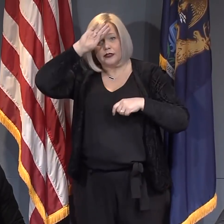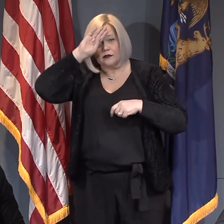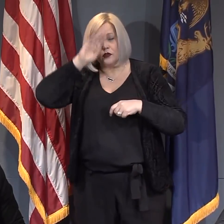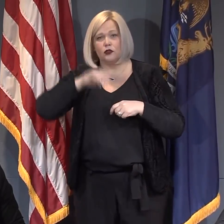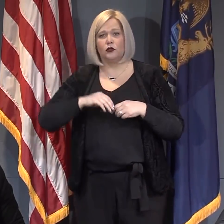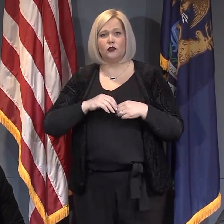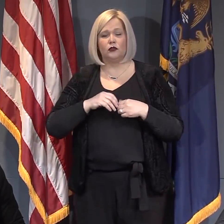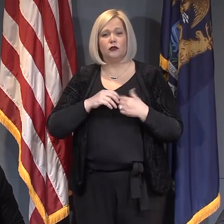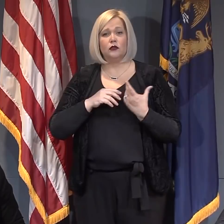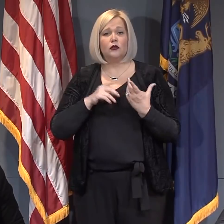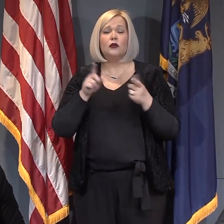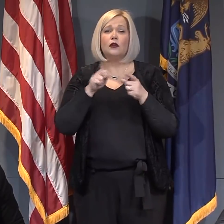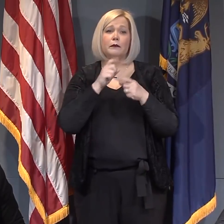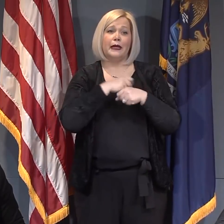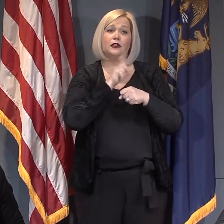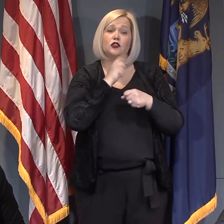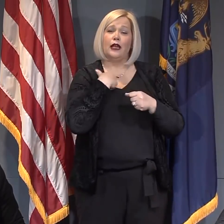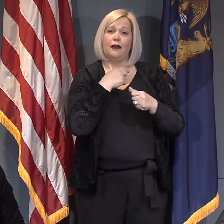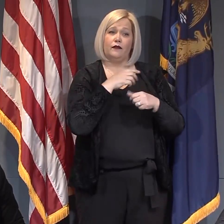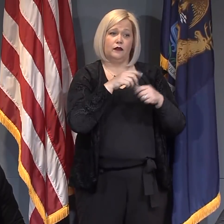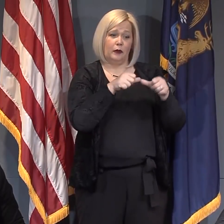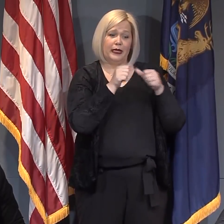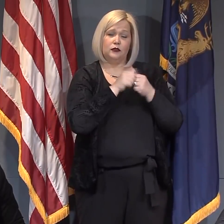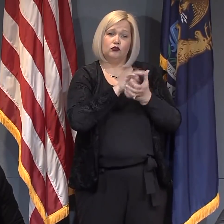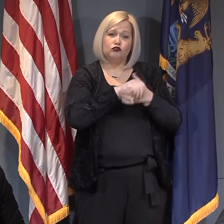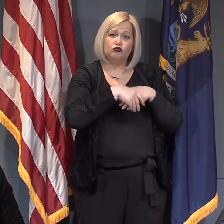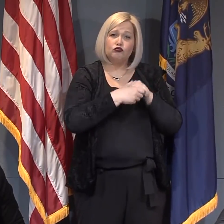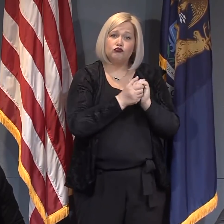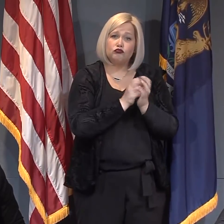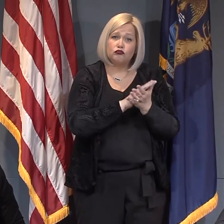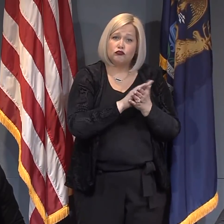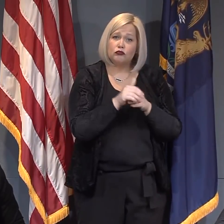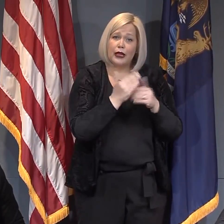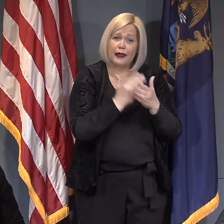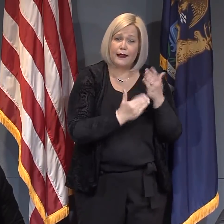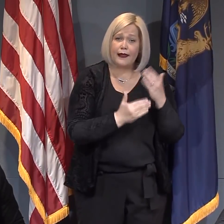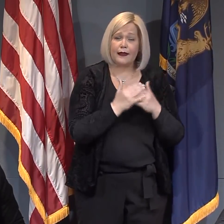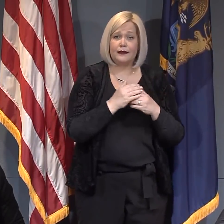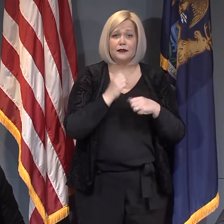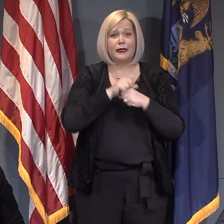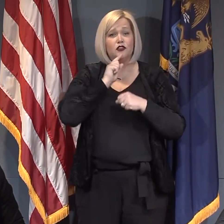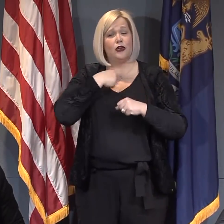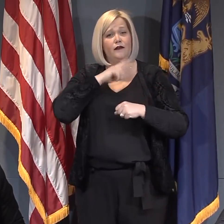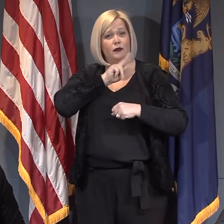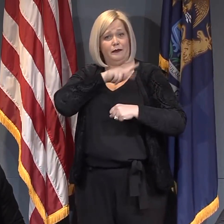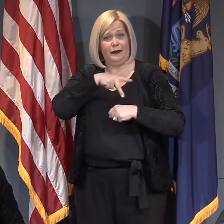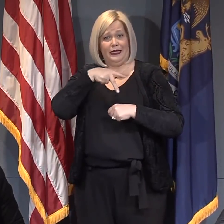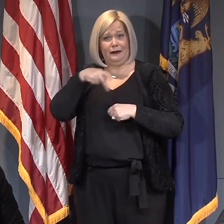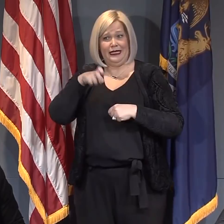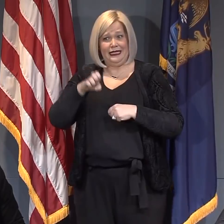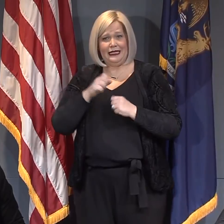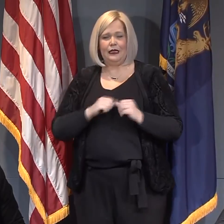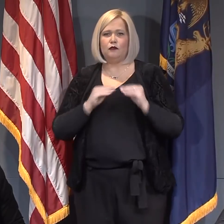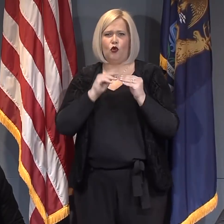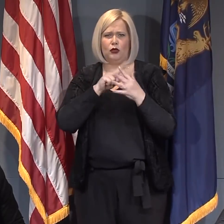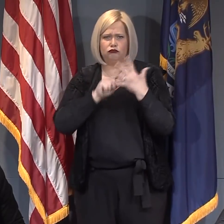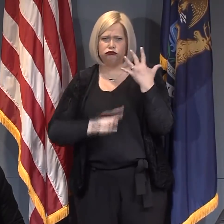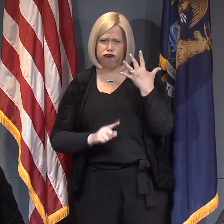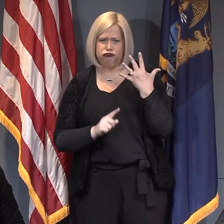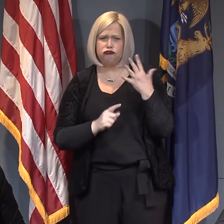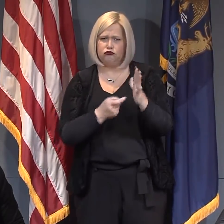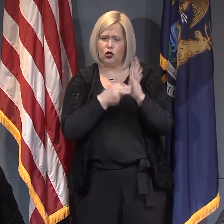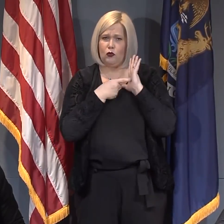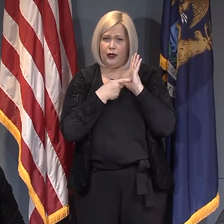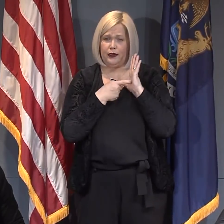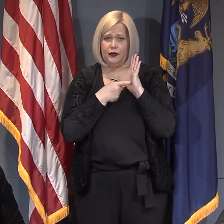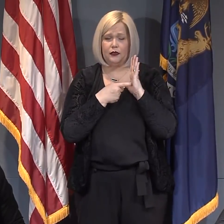washing facilities, PPE, and more. We're not there yet. The rate of infection remains